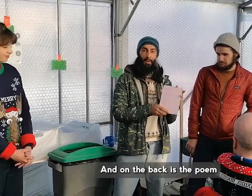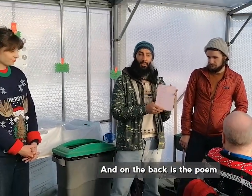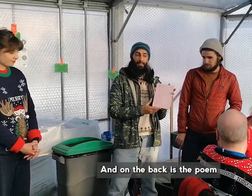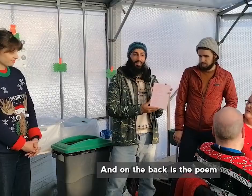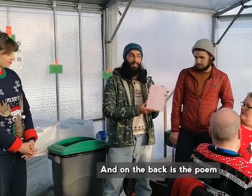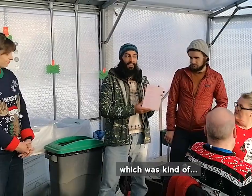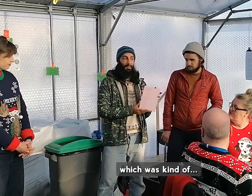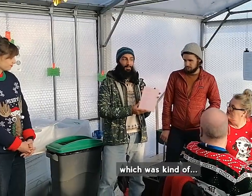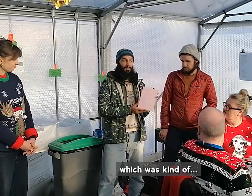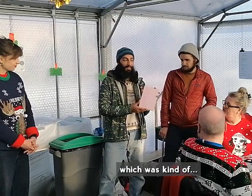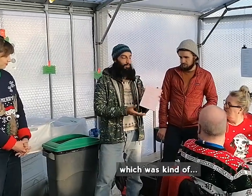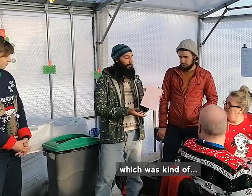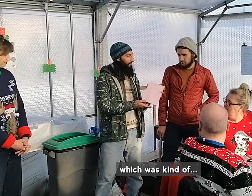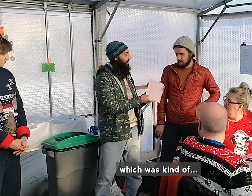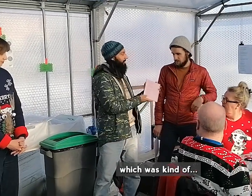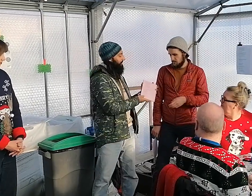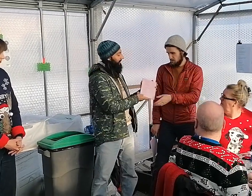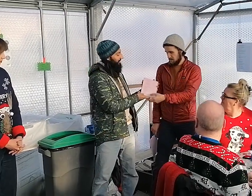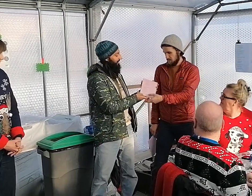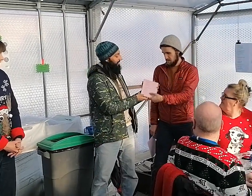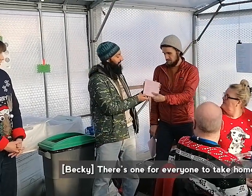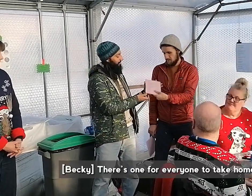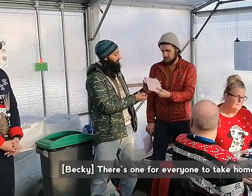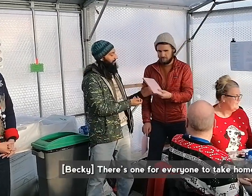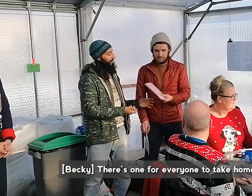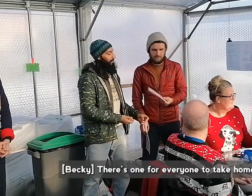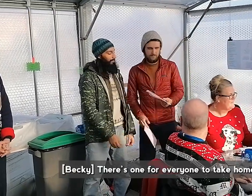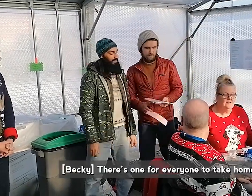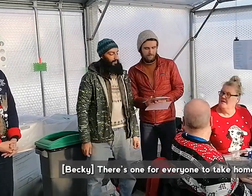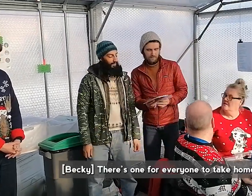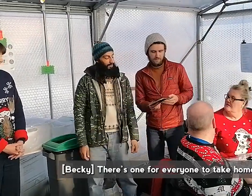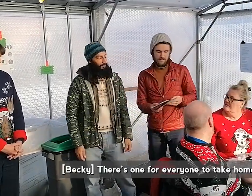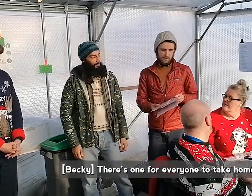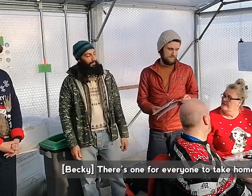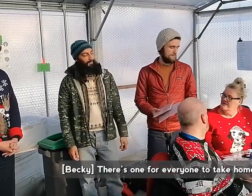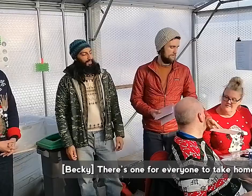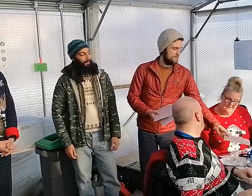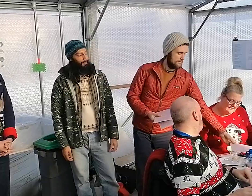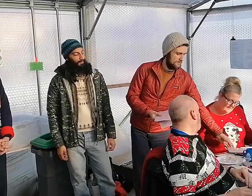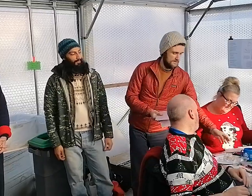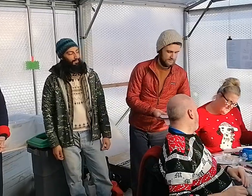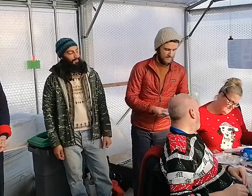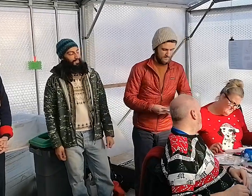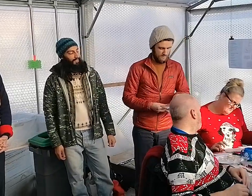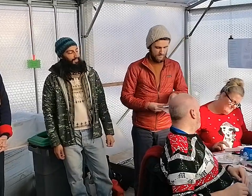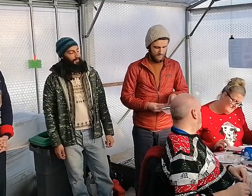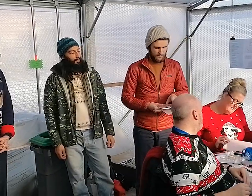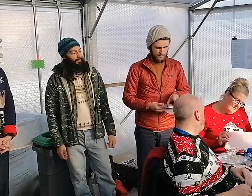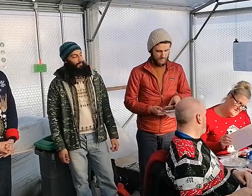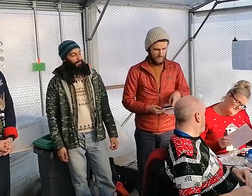poem, which was kind of, There's one for everyone to take home. Oh.